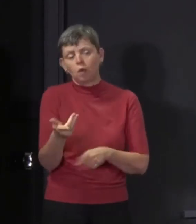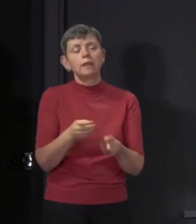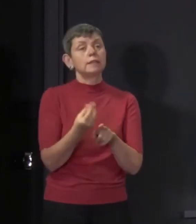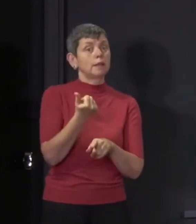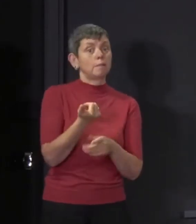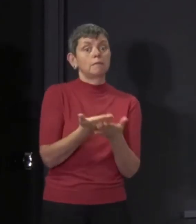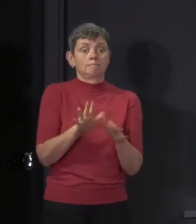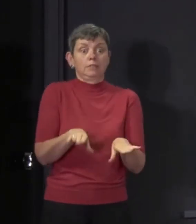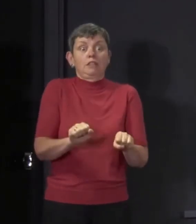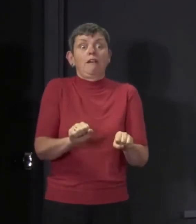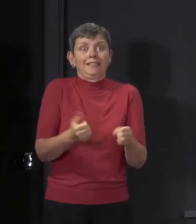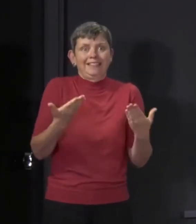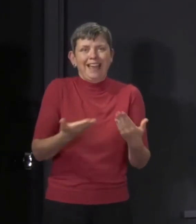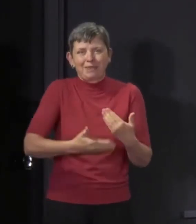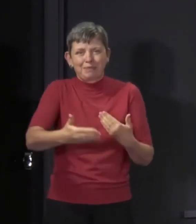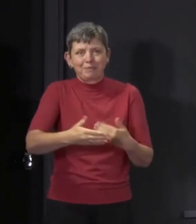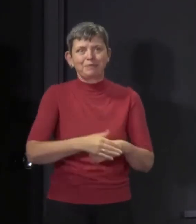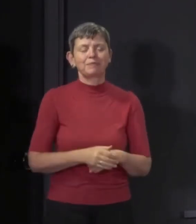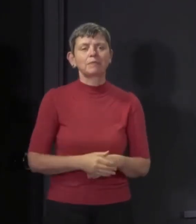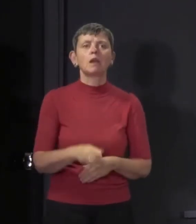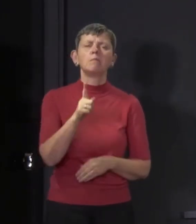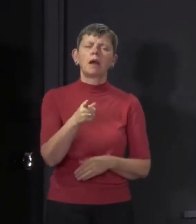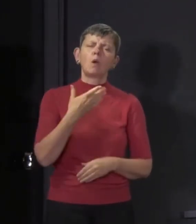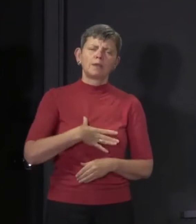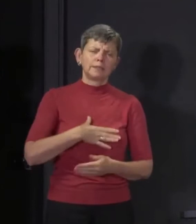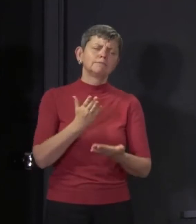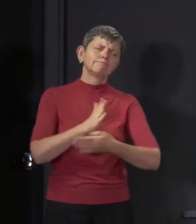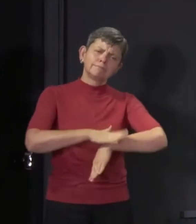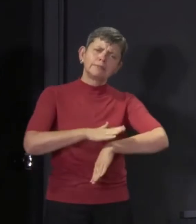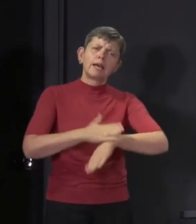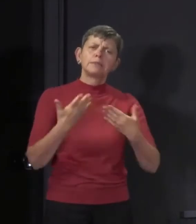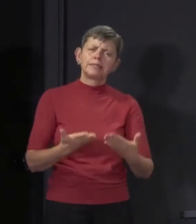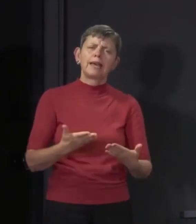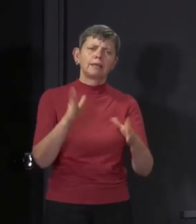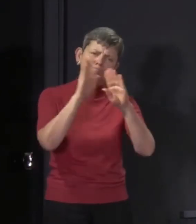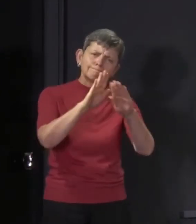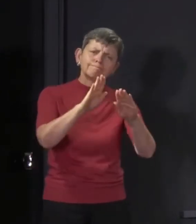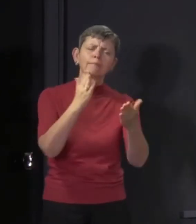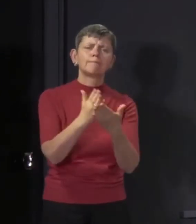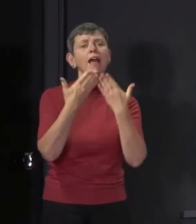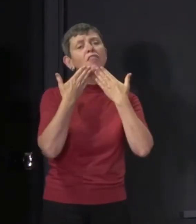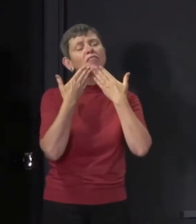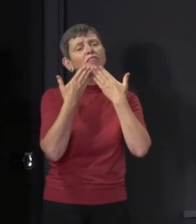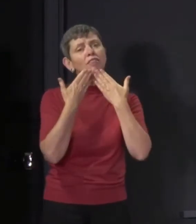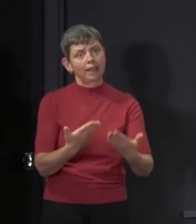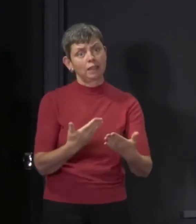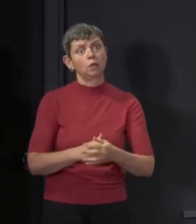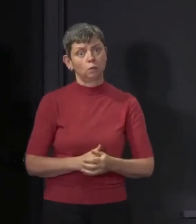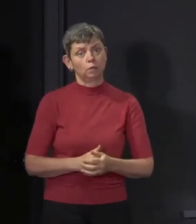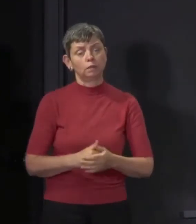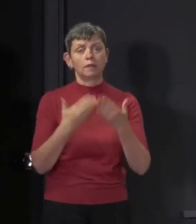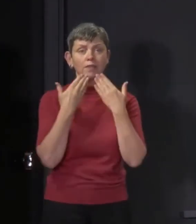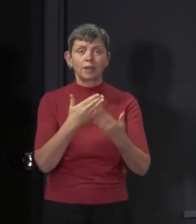to start the half-term. But I wanted to take this opportunity today to say a very big and a very heartfelt thank you